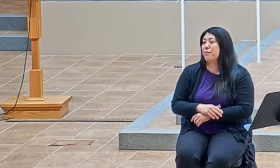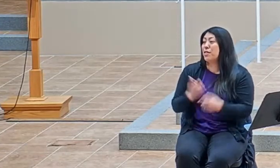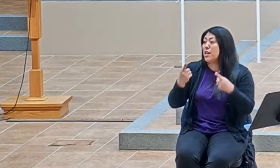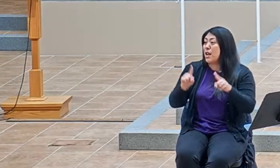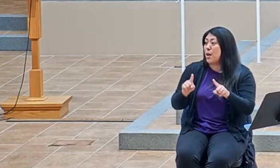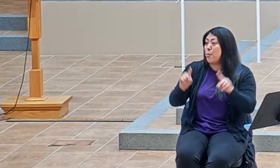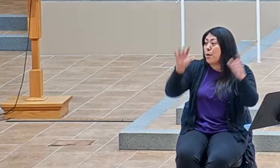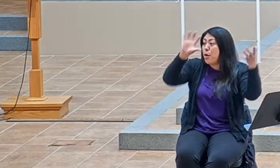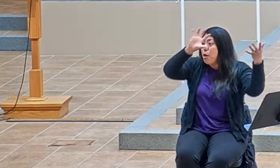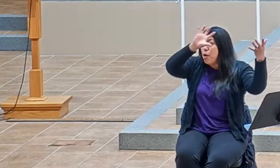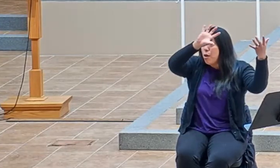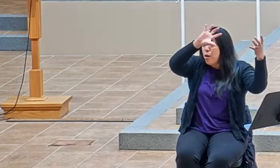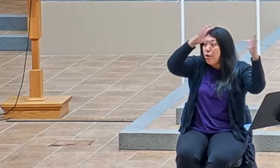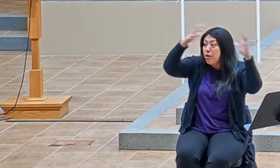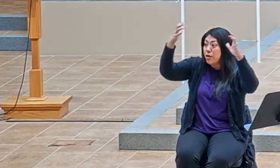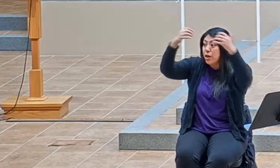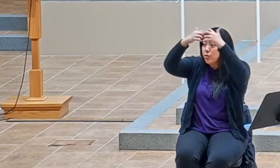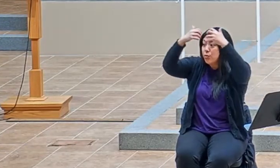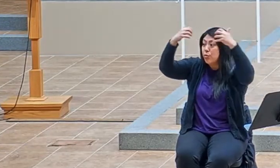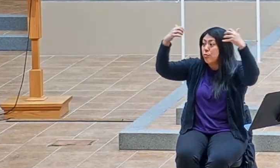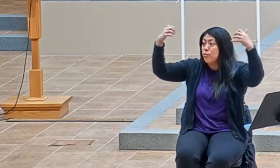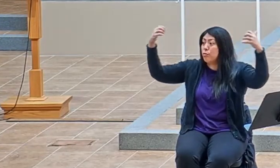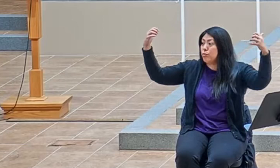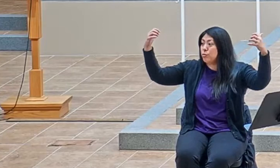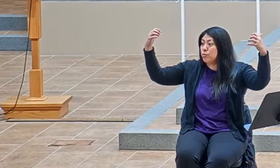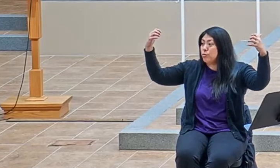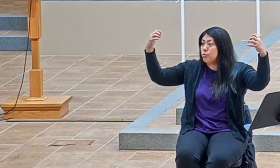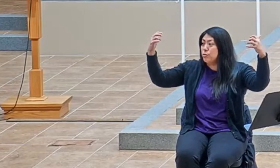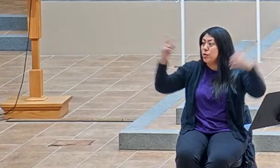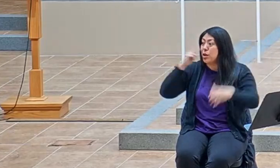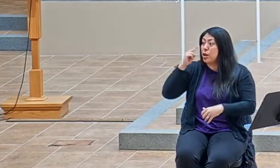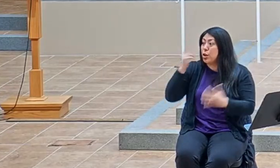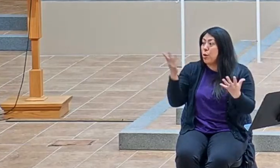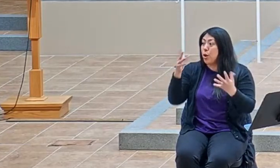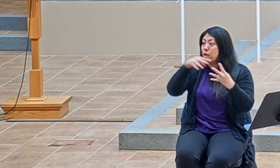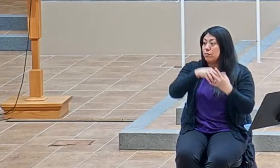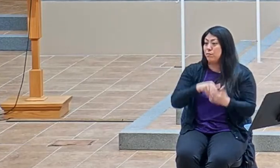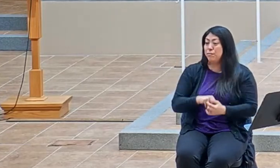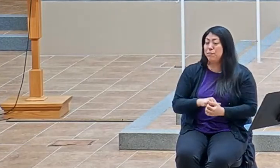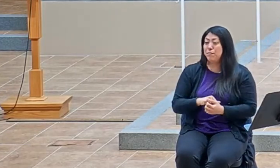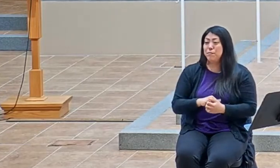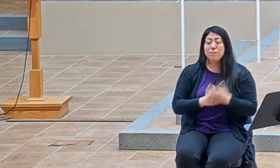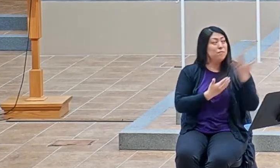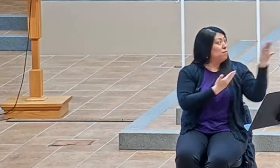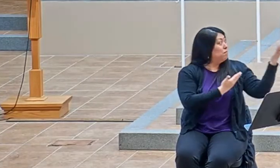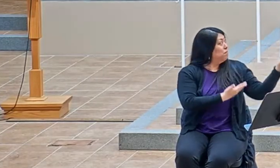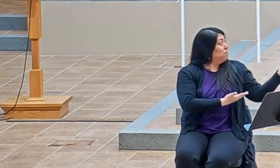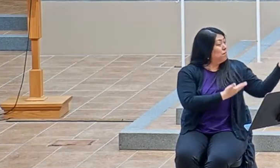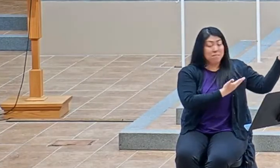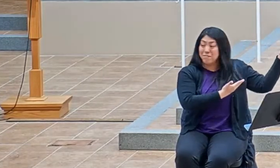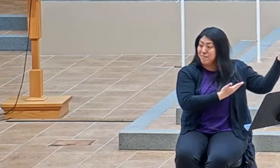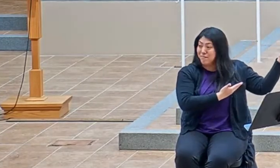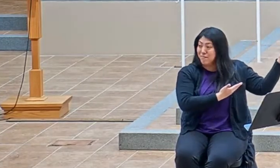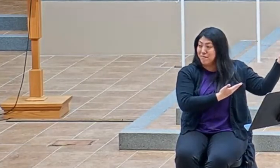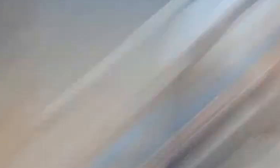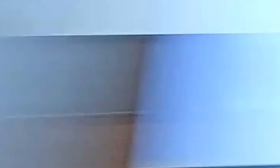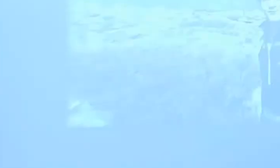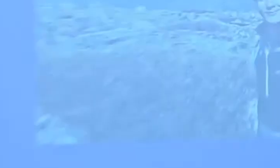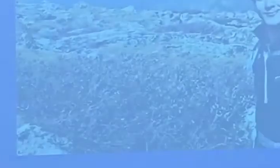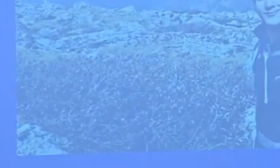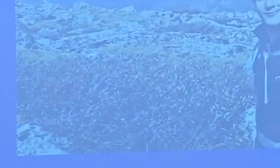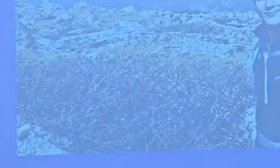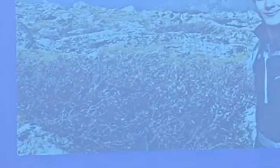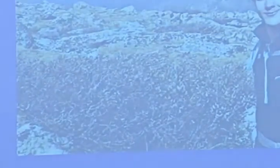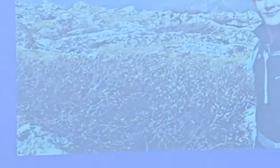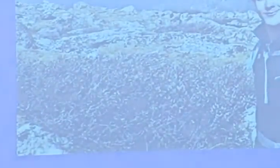and the clouds started breaking up. And this appeared in front of me, a